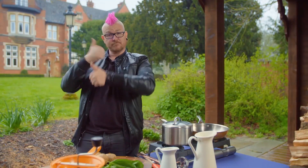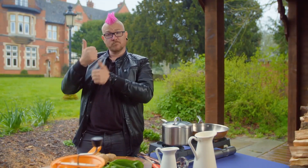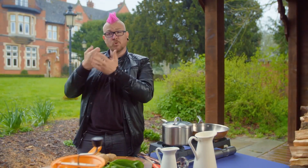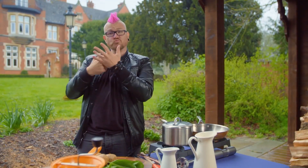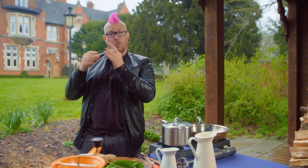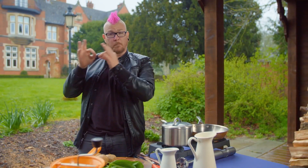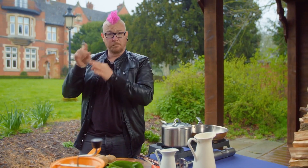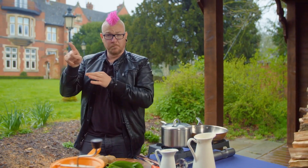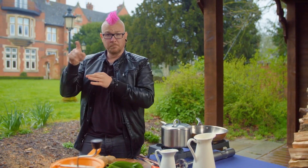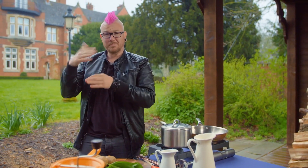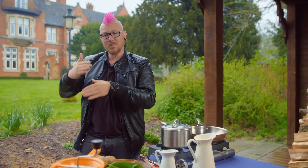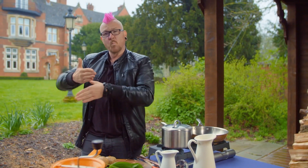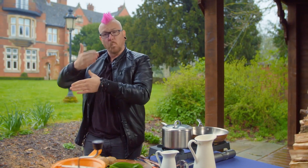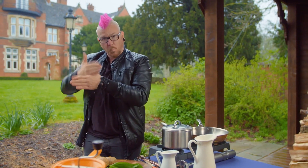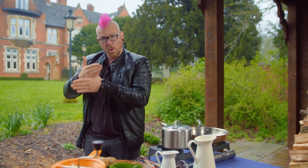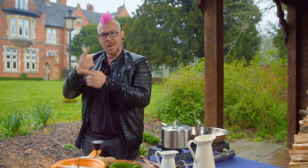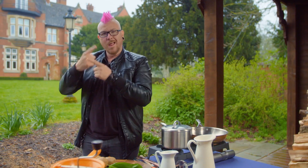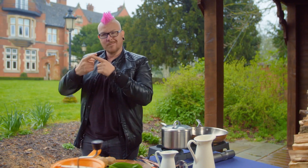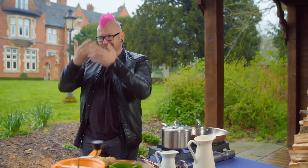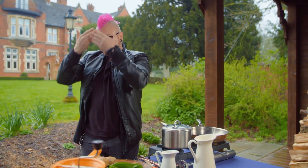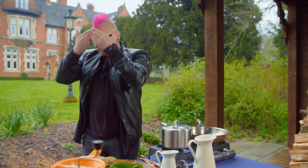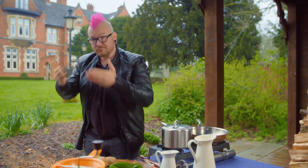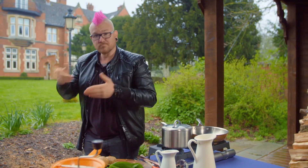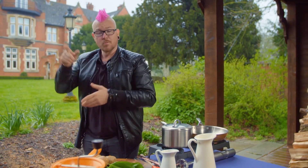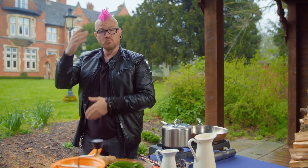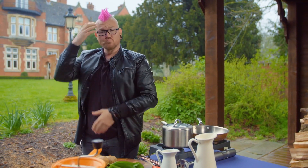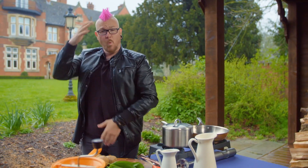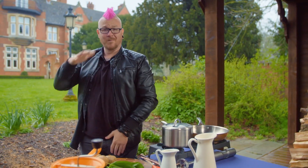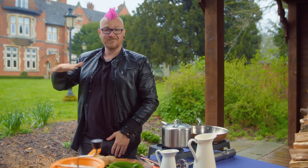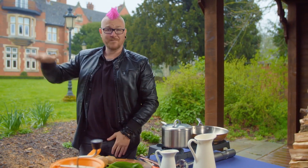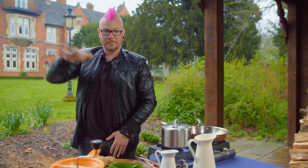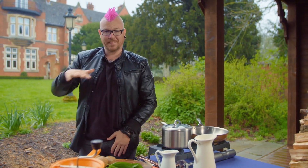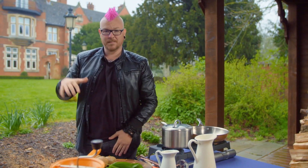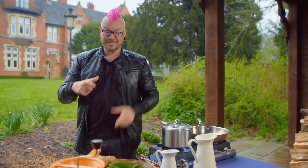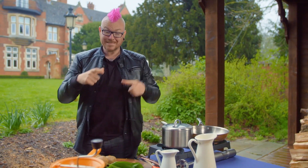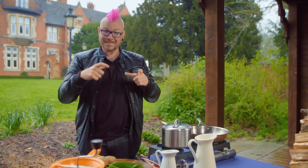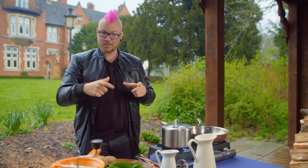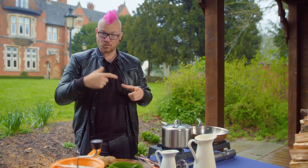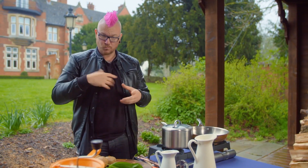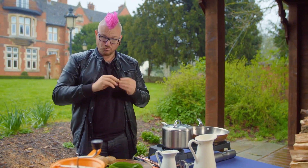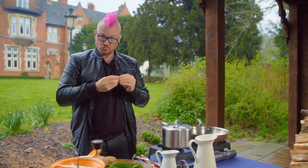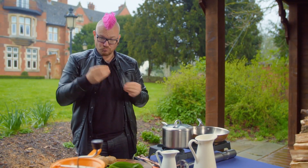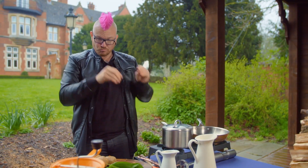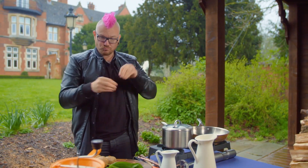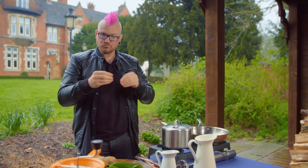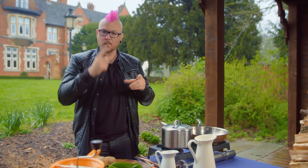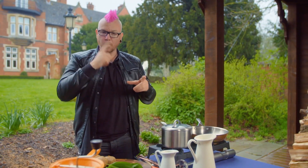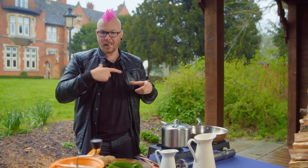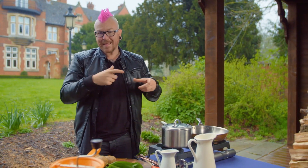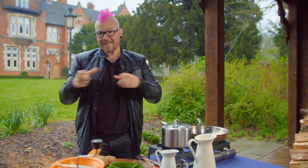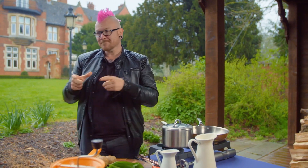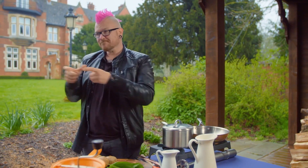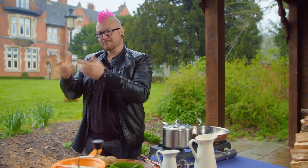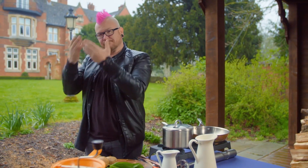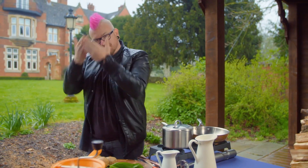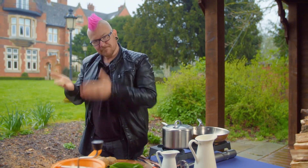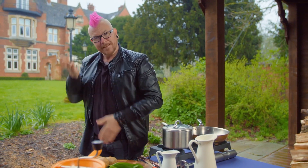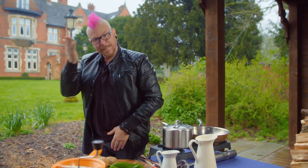Well done to Rob for working for and serving the royal family. This dish I'm creating is in honour